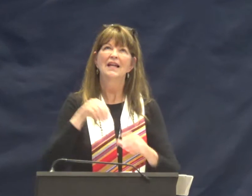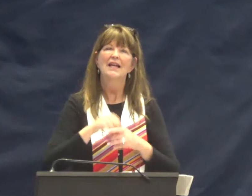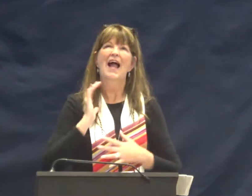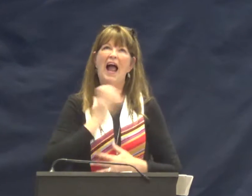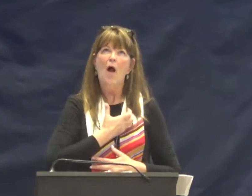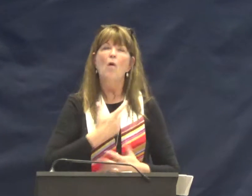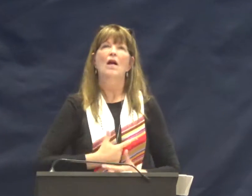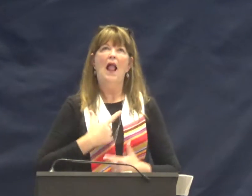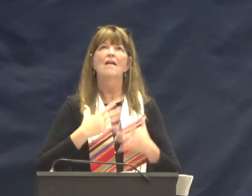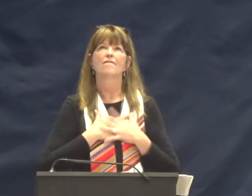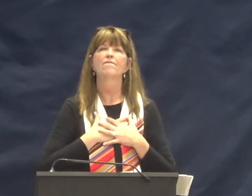came.